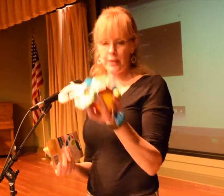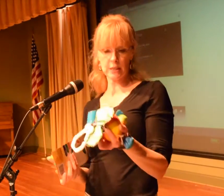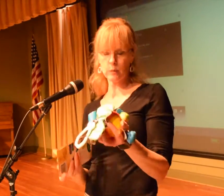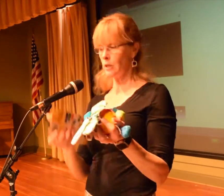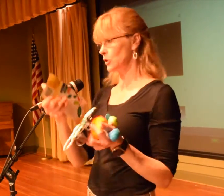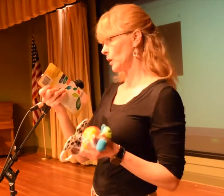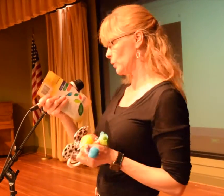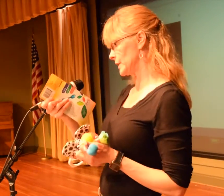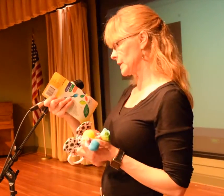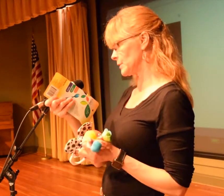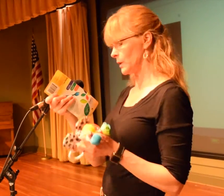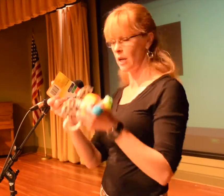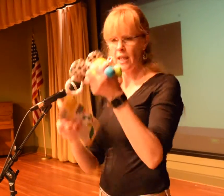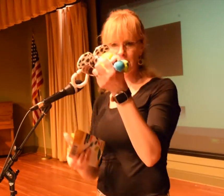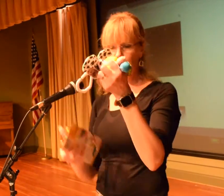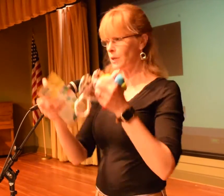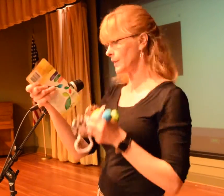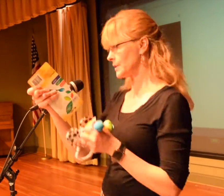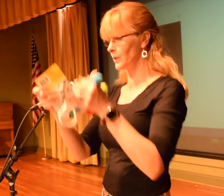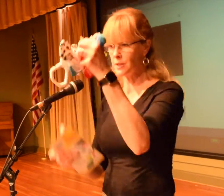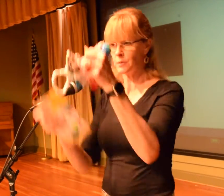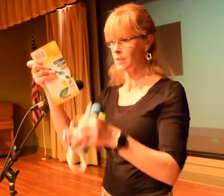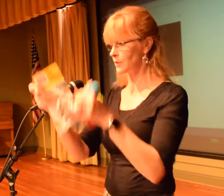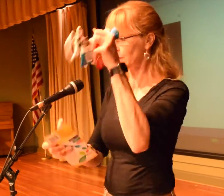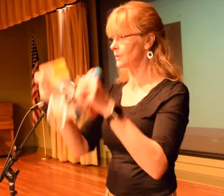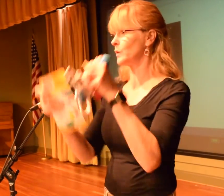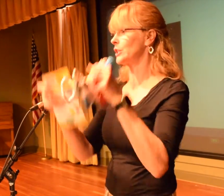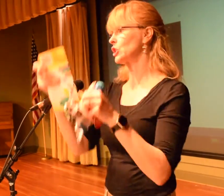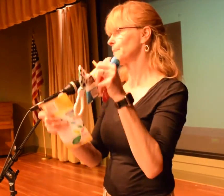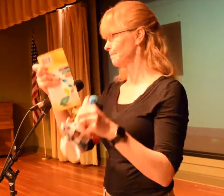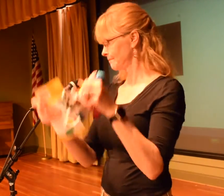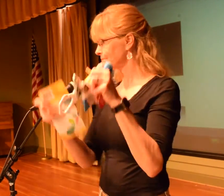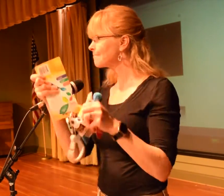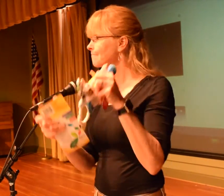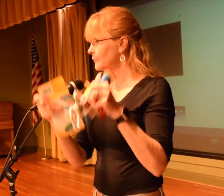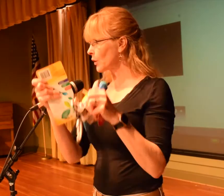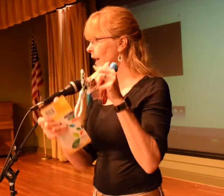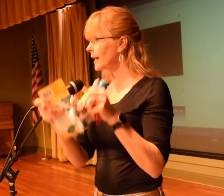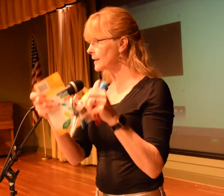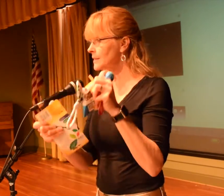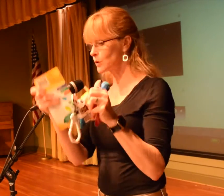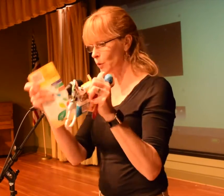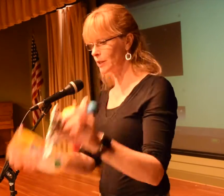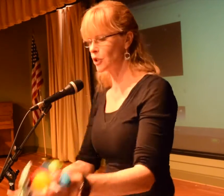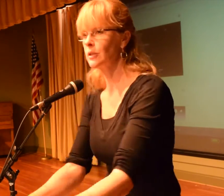this one or do I want this one? This one or this one? This one, which? Okay, this is which.